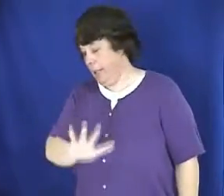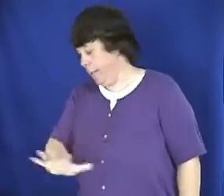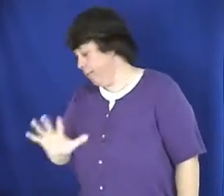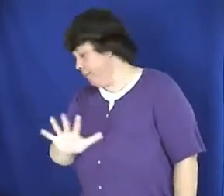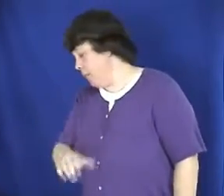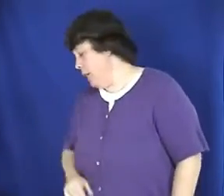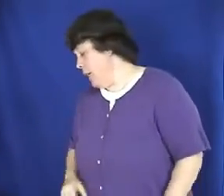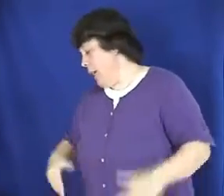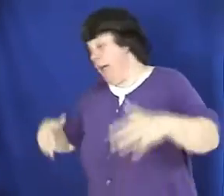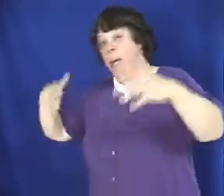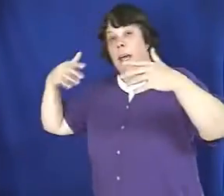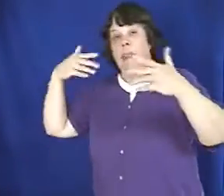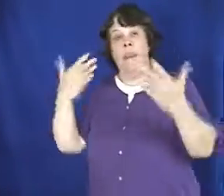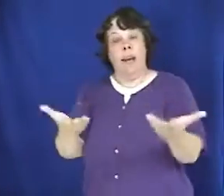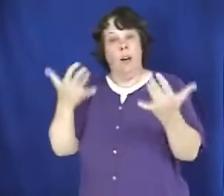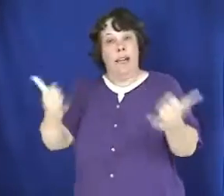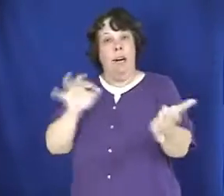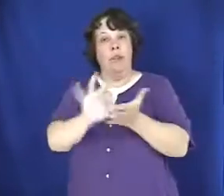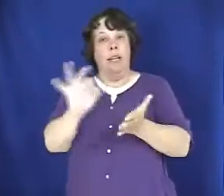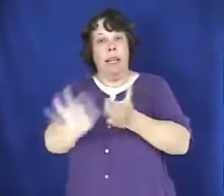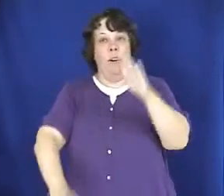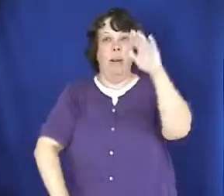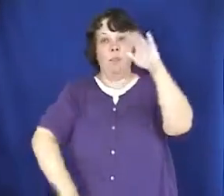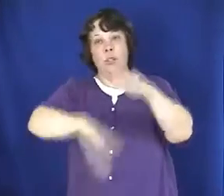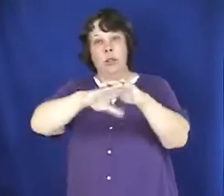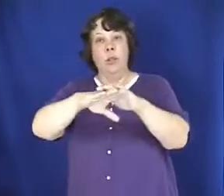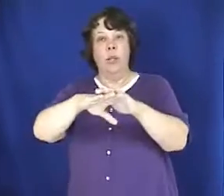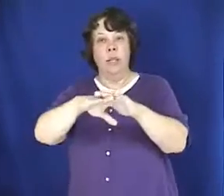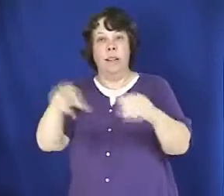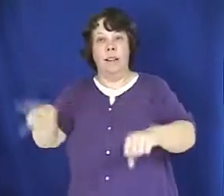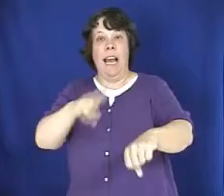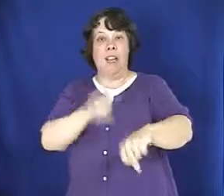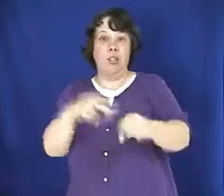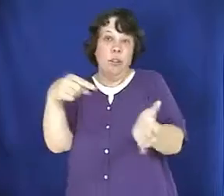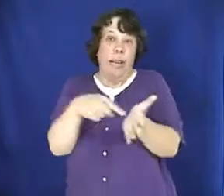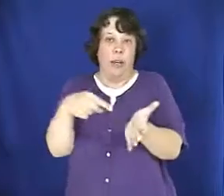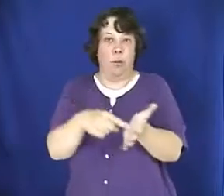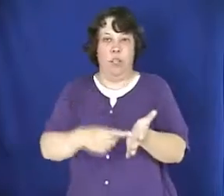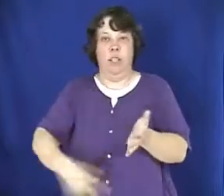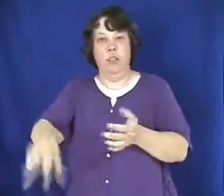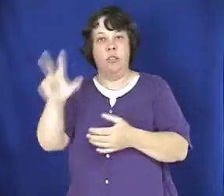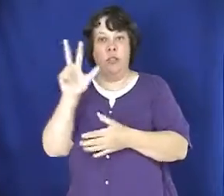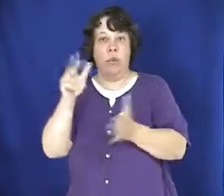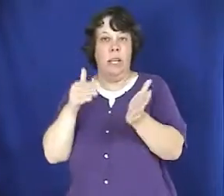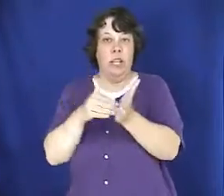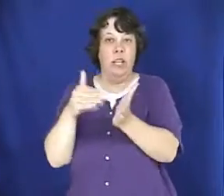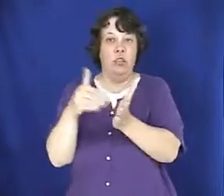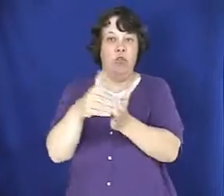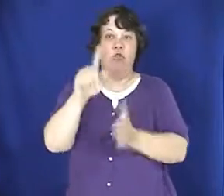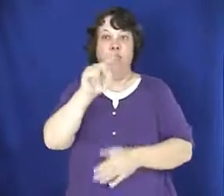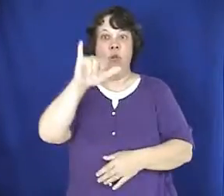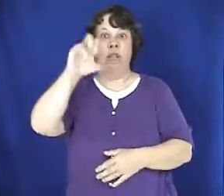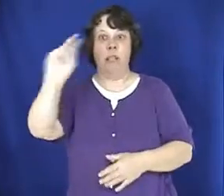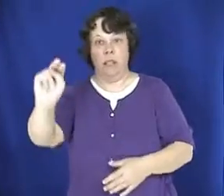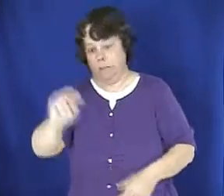approximately. There. Now you can count up to the national debt, which is 3 trillion.